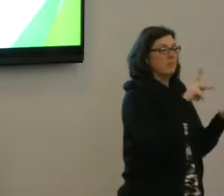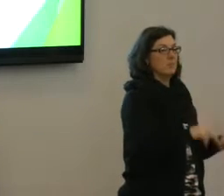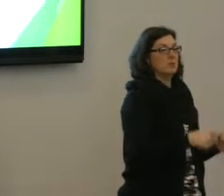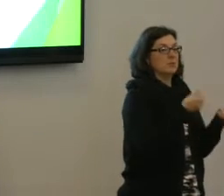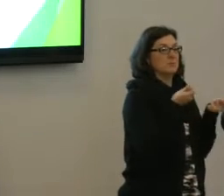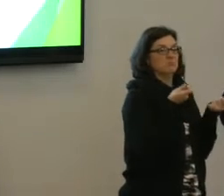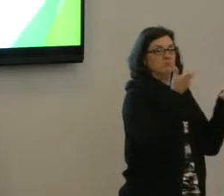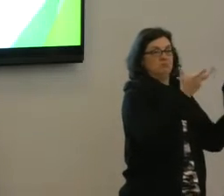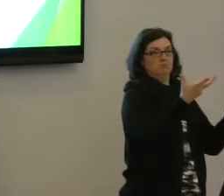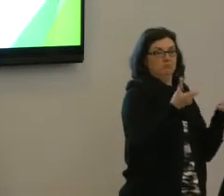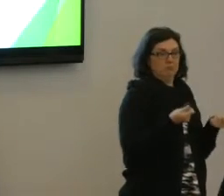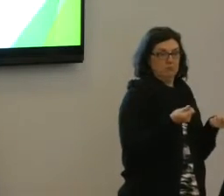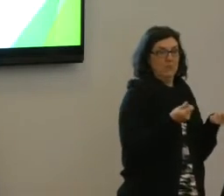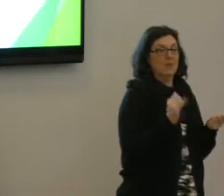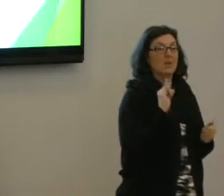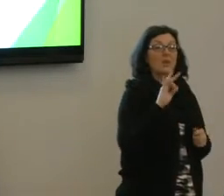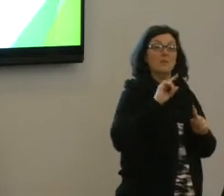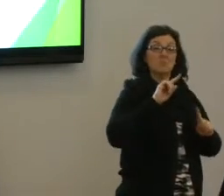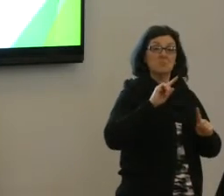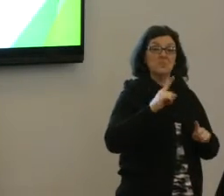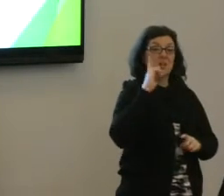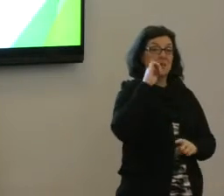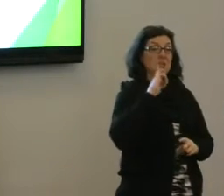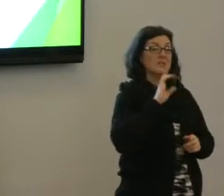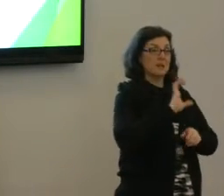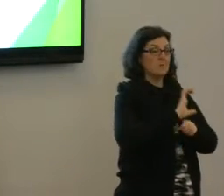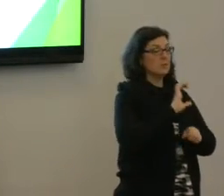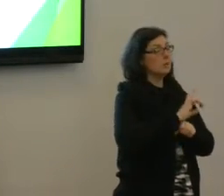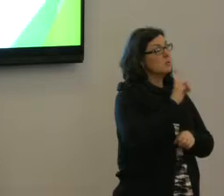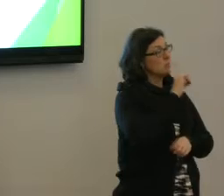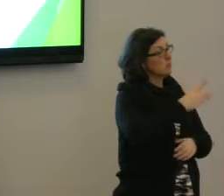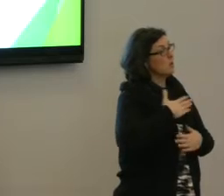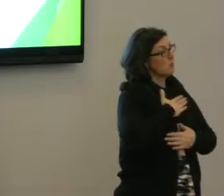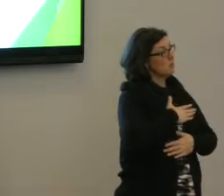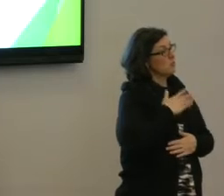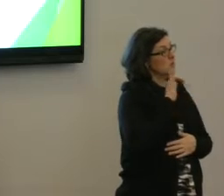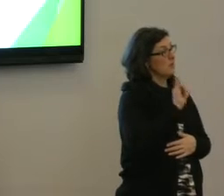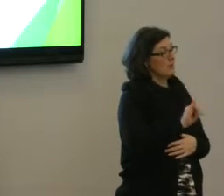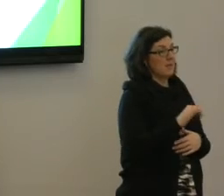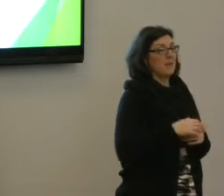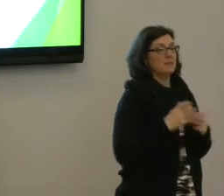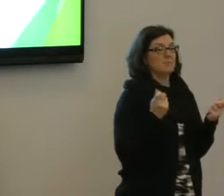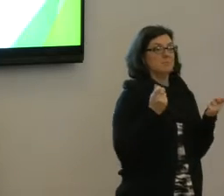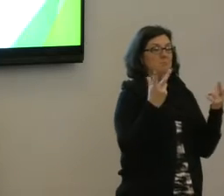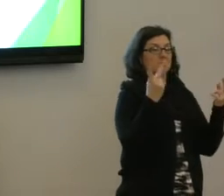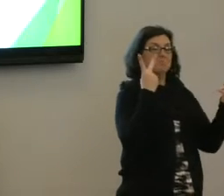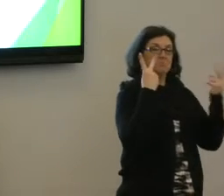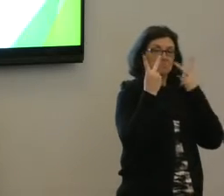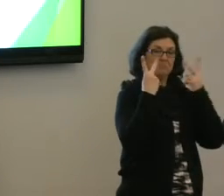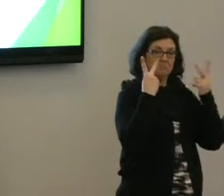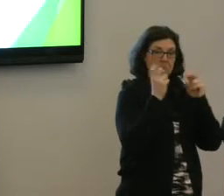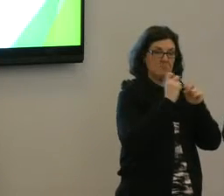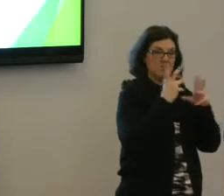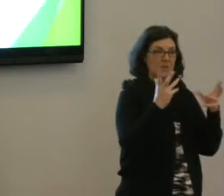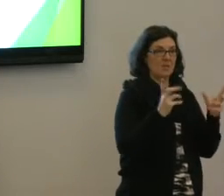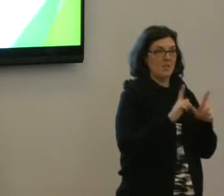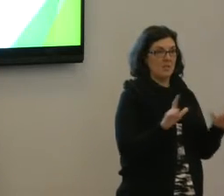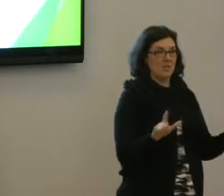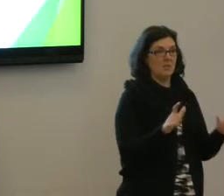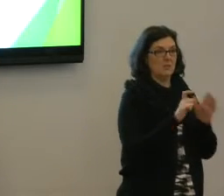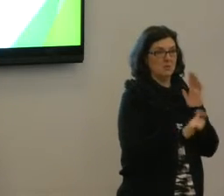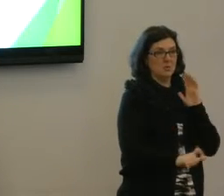So if you had gone to a deaf church, you would have greatly appreciated that in terms of kind of reversing those kinds of